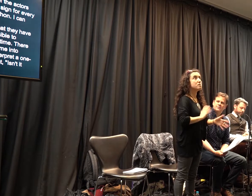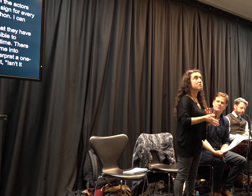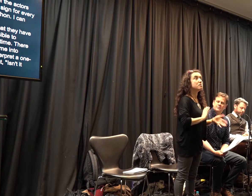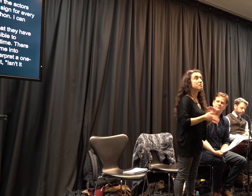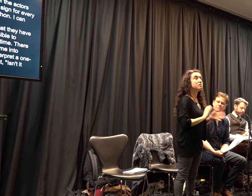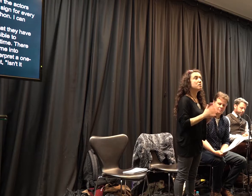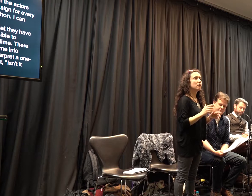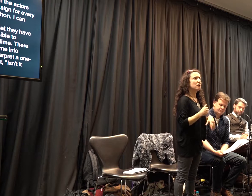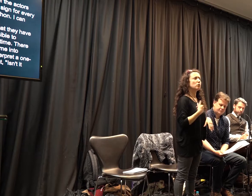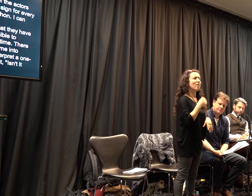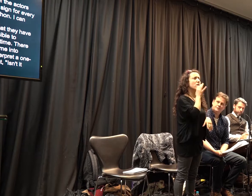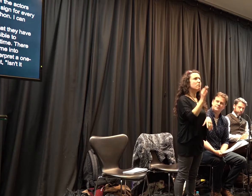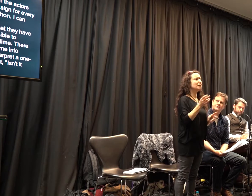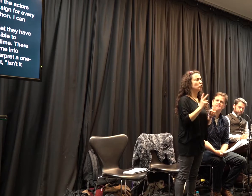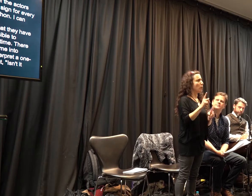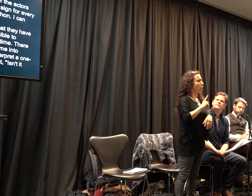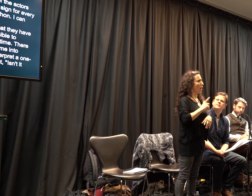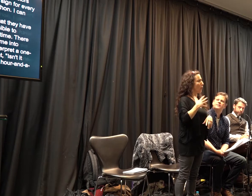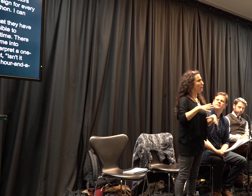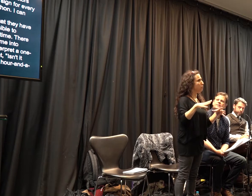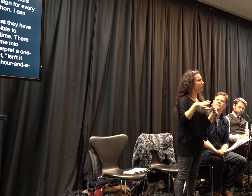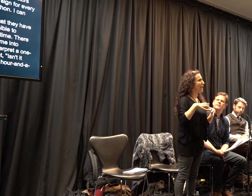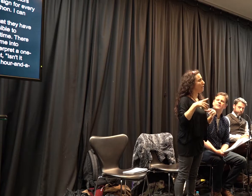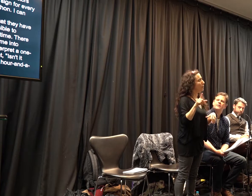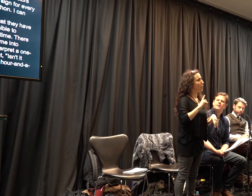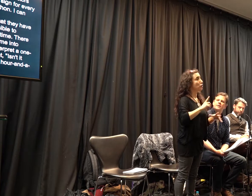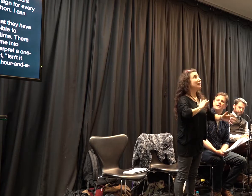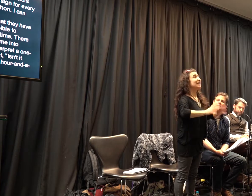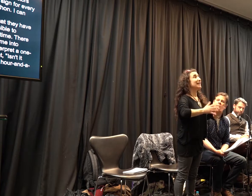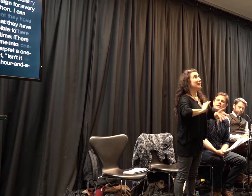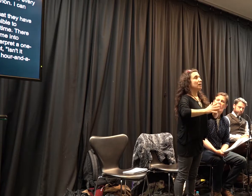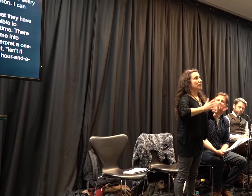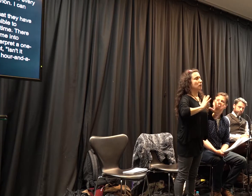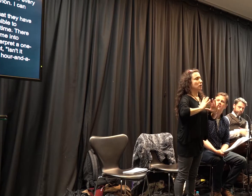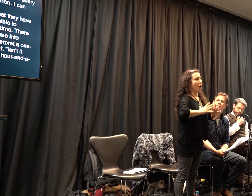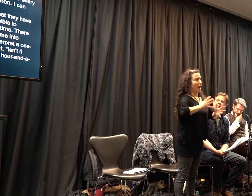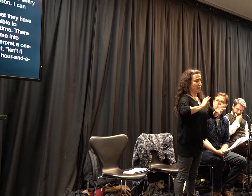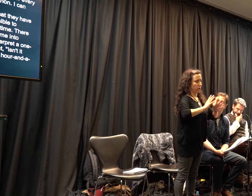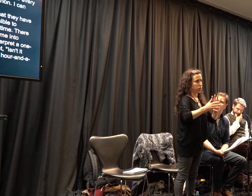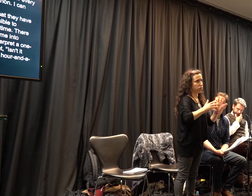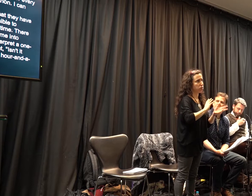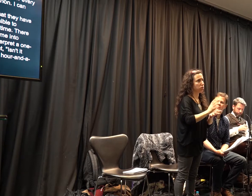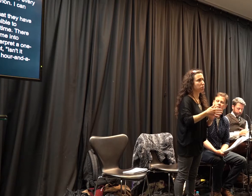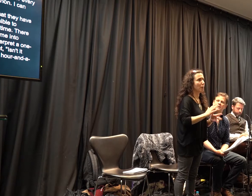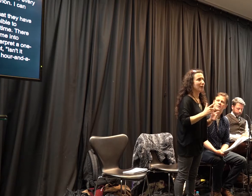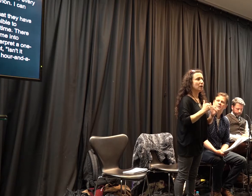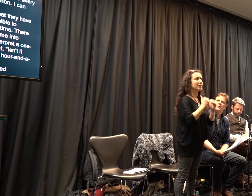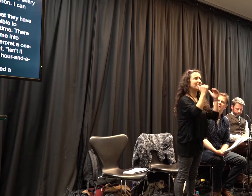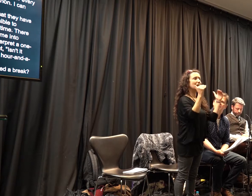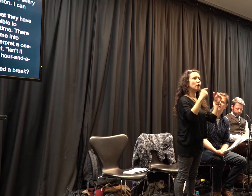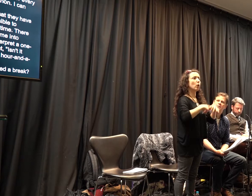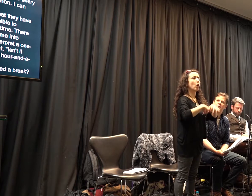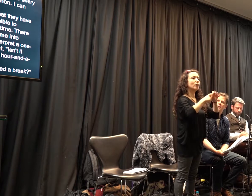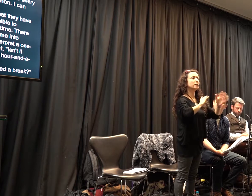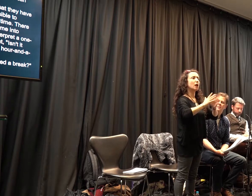half? Or even longer. So I asked interpreters and said, why do you need a break? And I was informed that after a